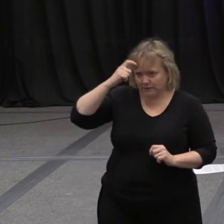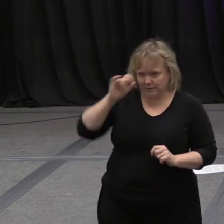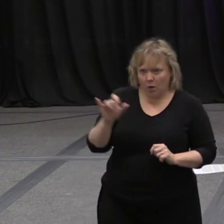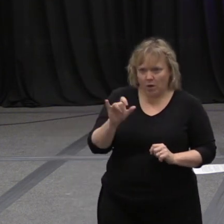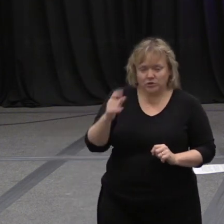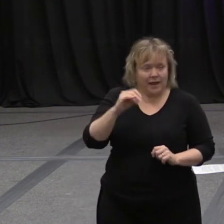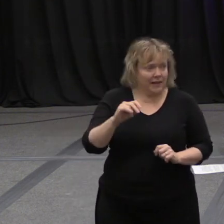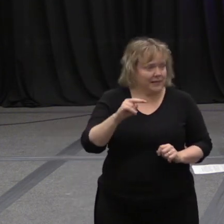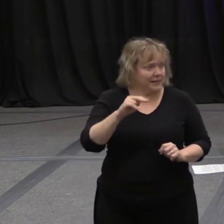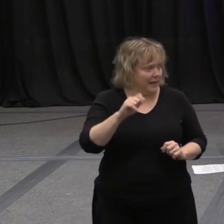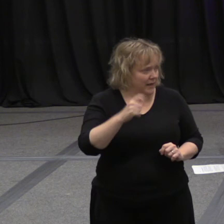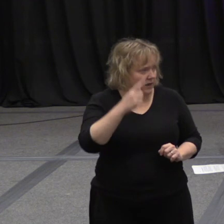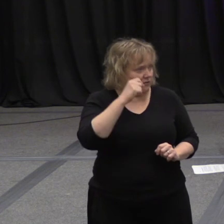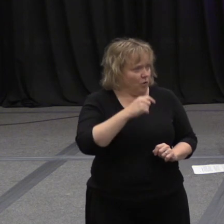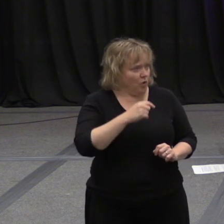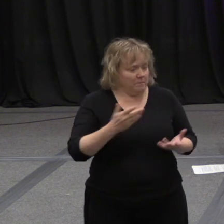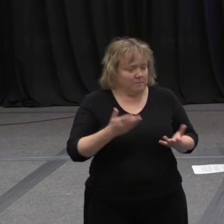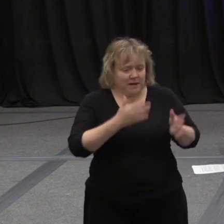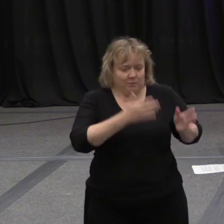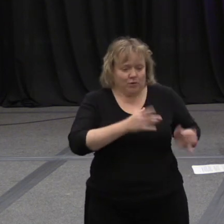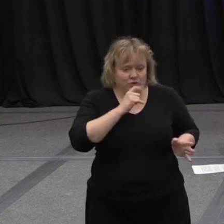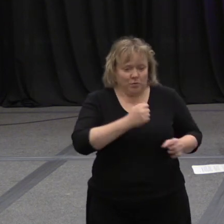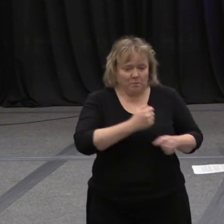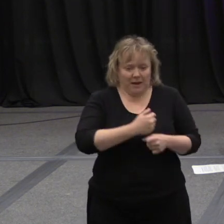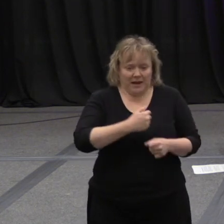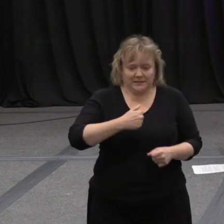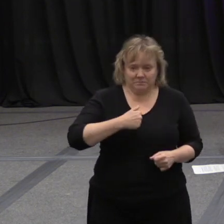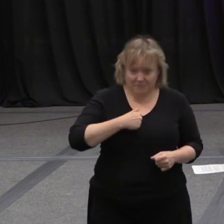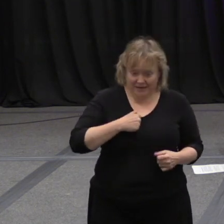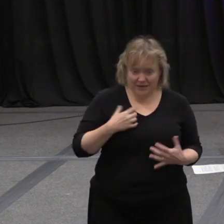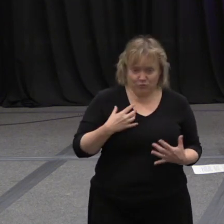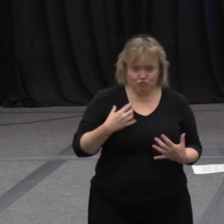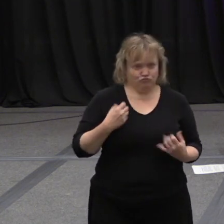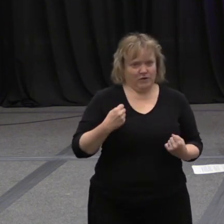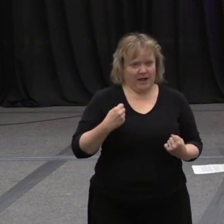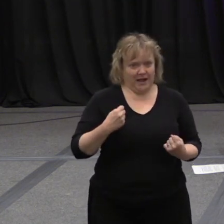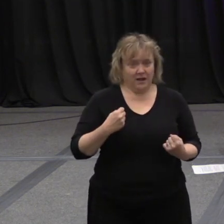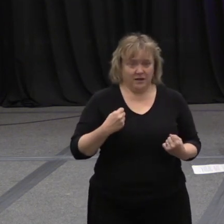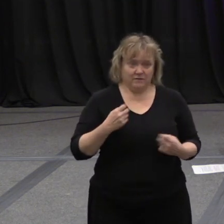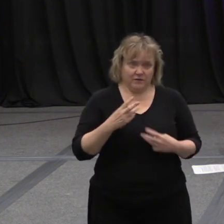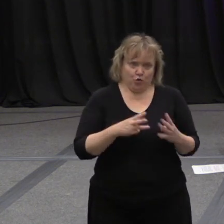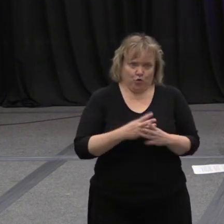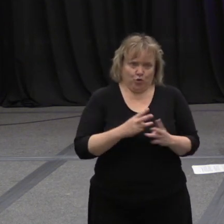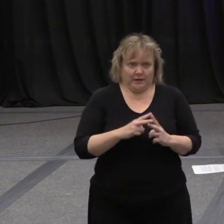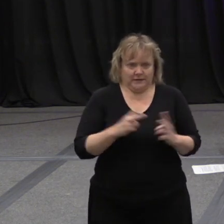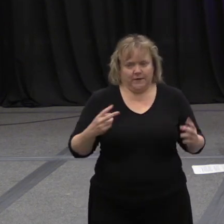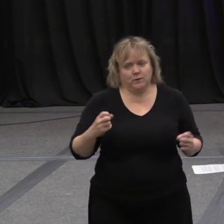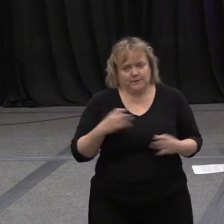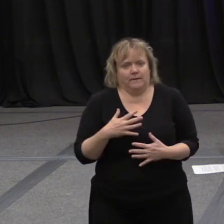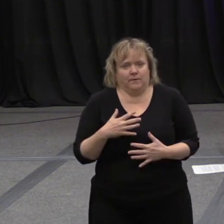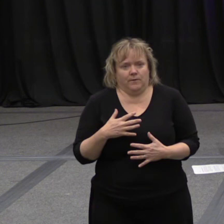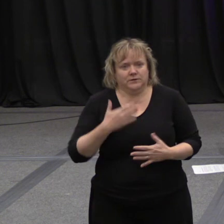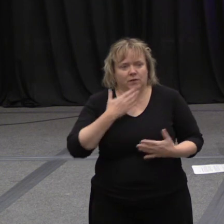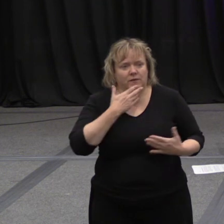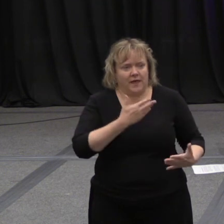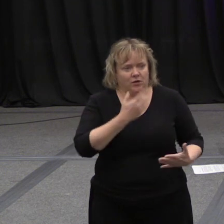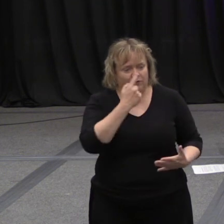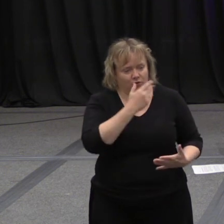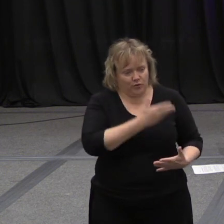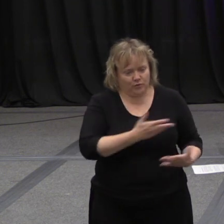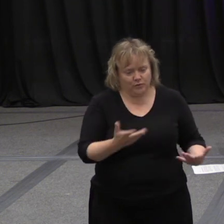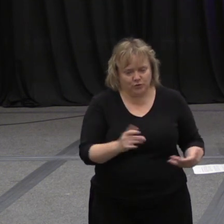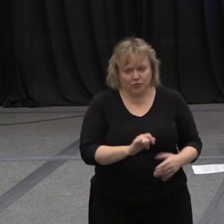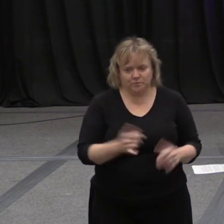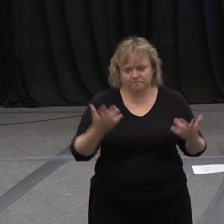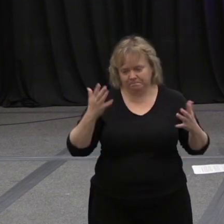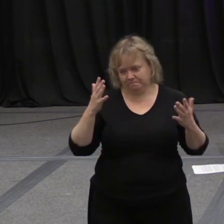just being a person who makes me brave in a very scared world. So thank you for all that you are to me and all that you've